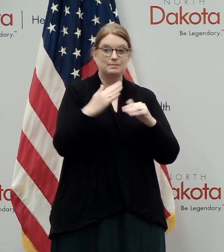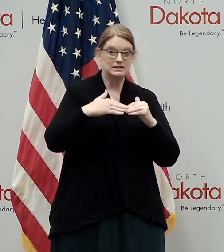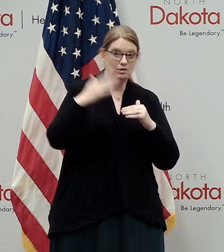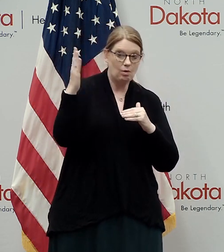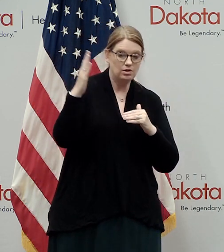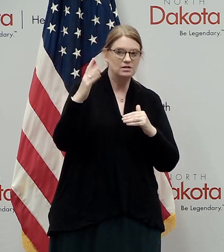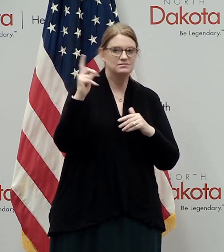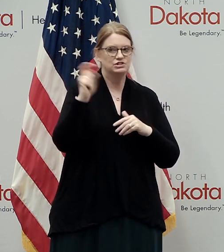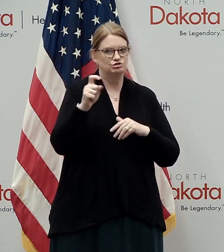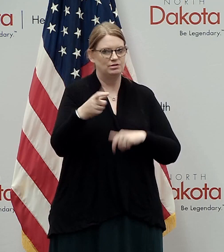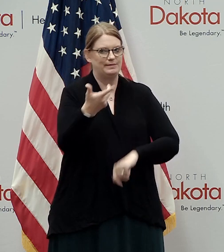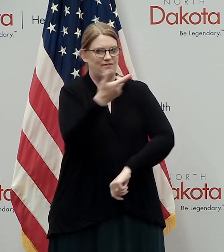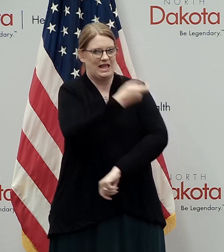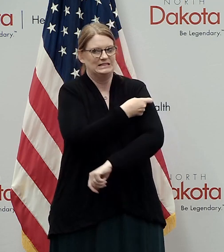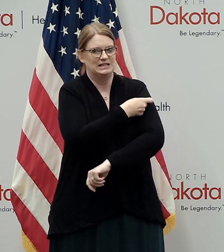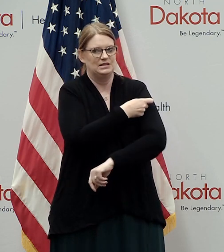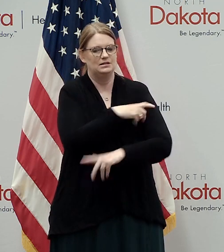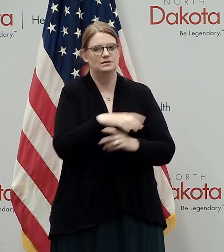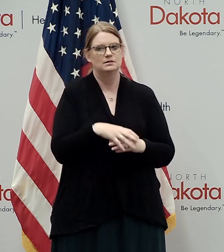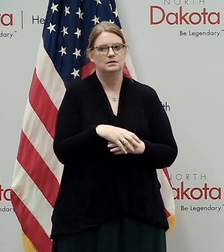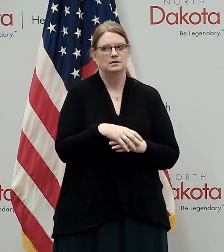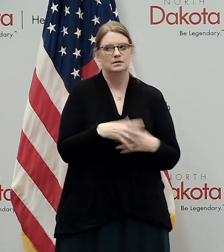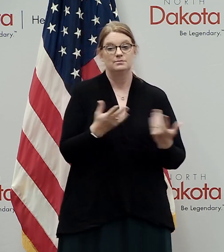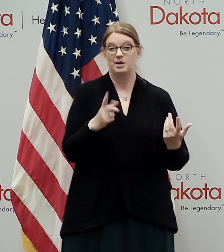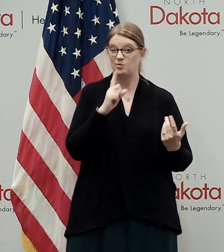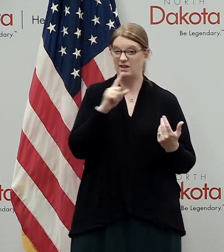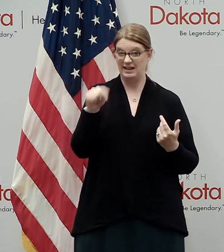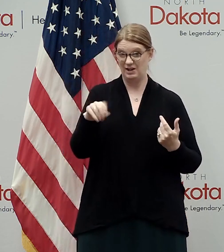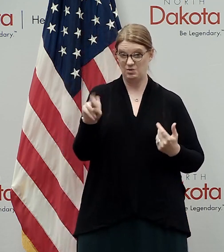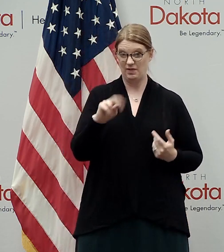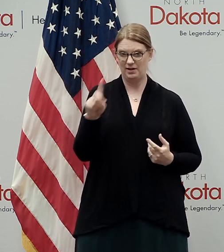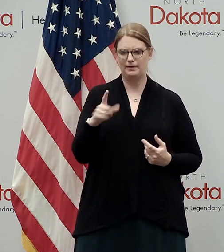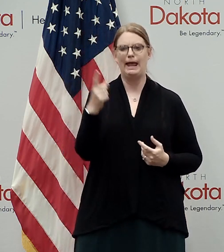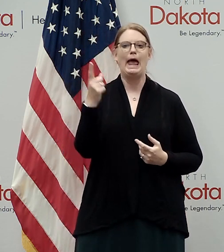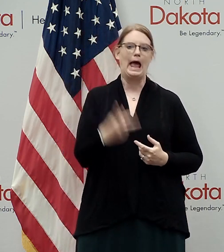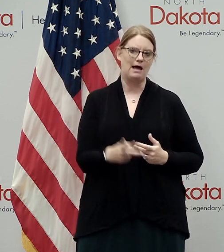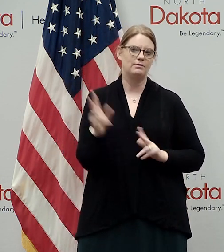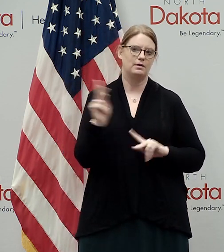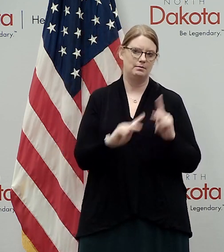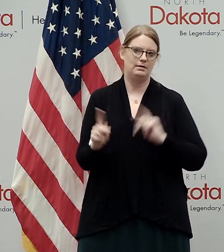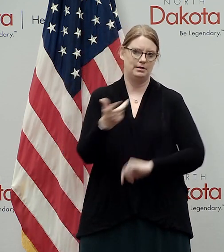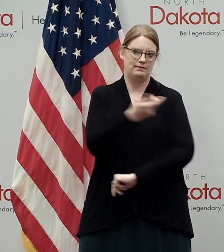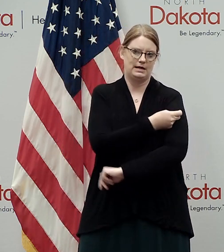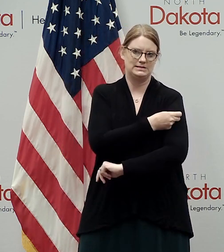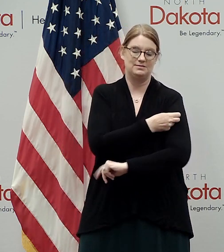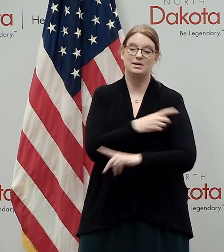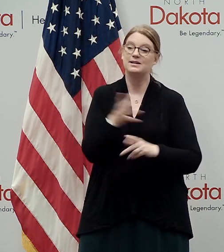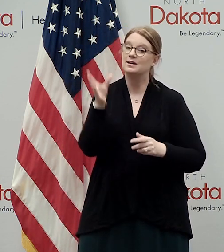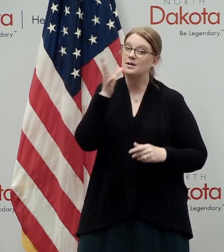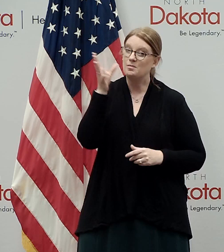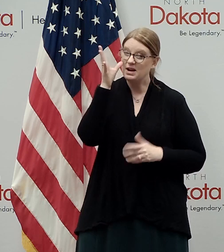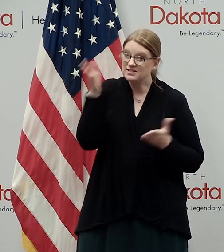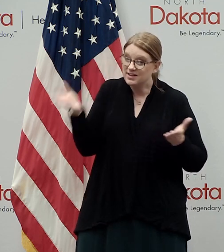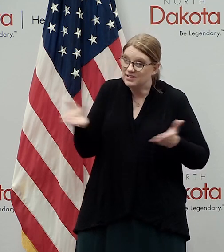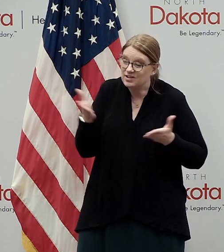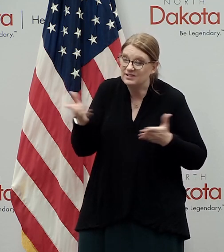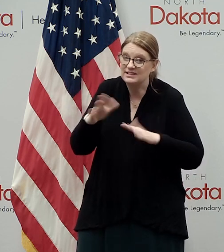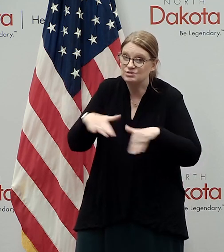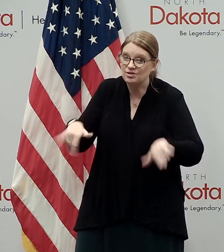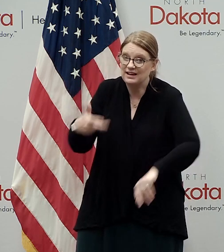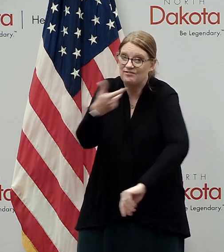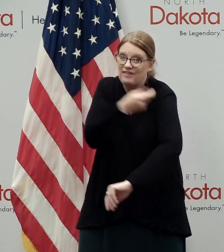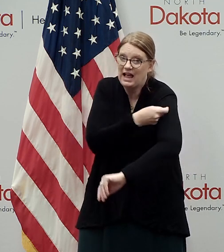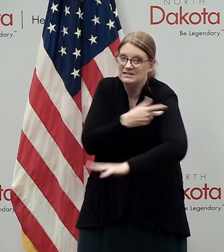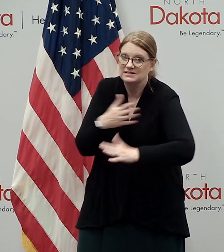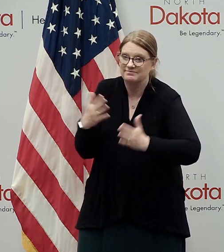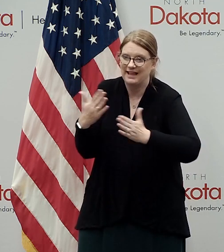be vaccinated. Yet only about half of North Dakotans get their flu vaccine. Parents are encouraged to get their children vaccinated against